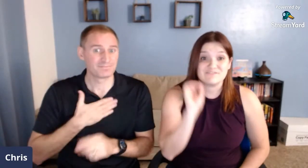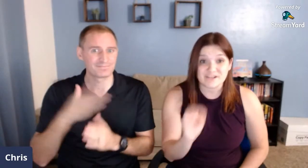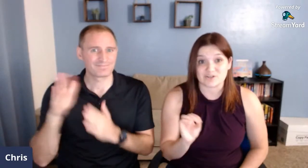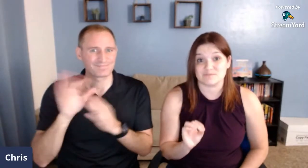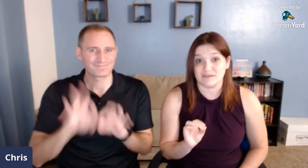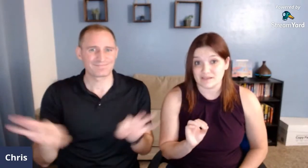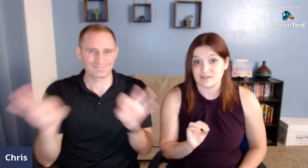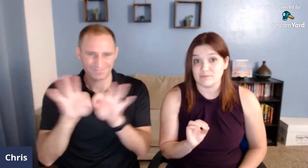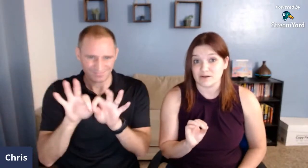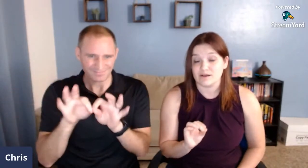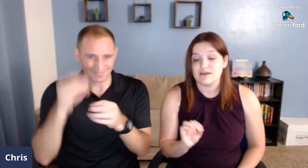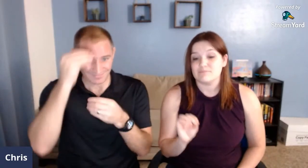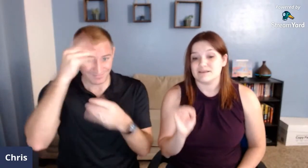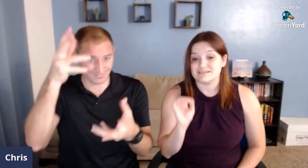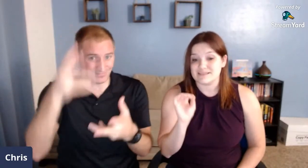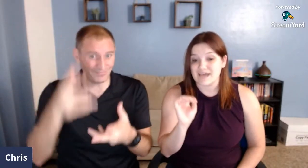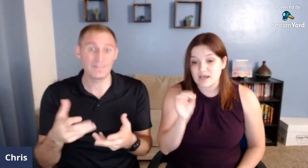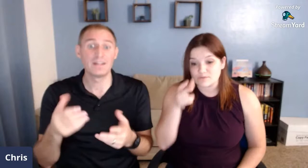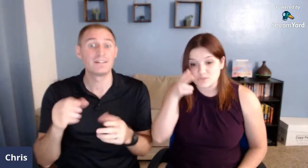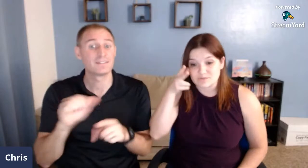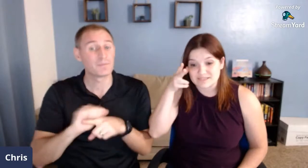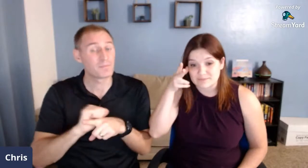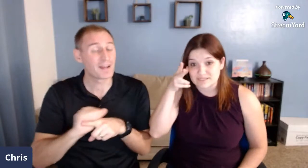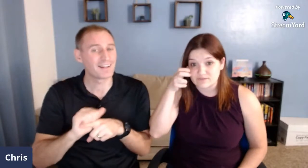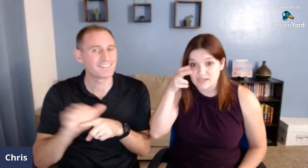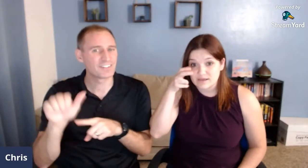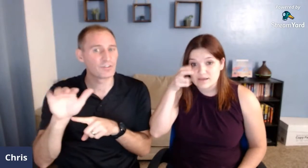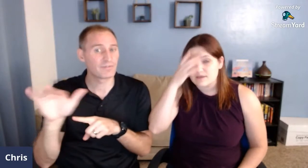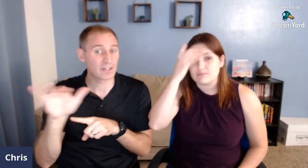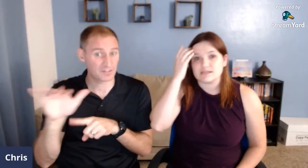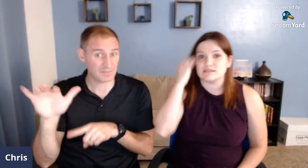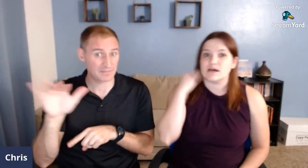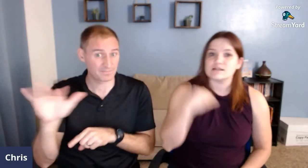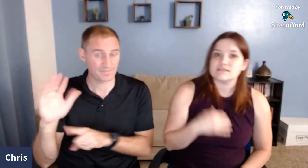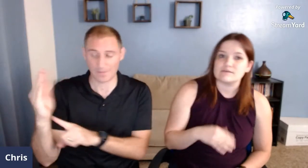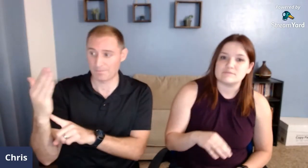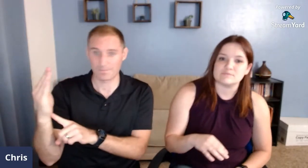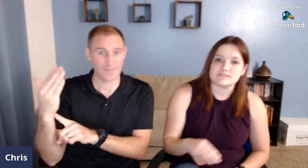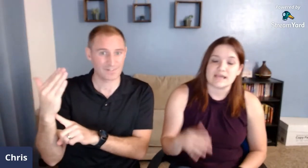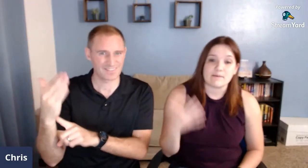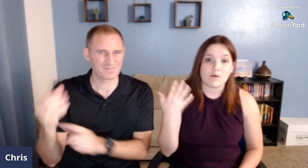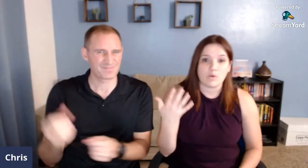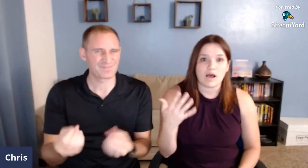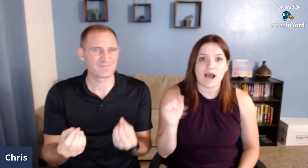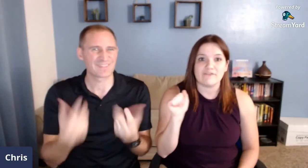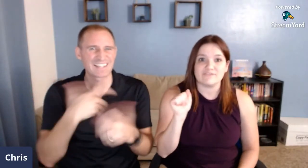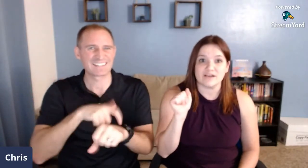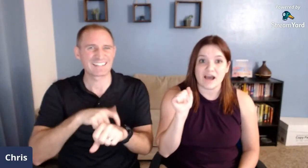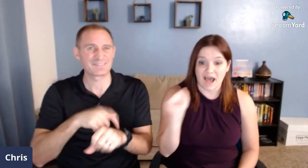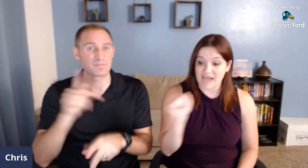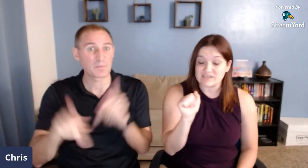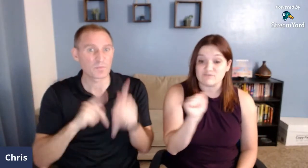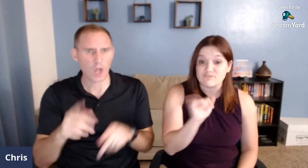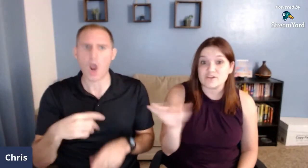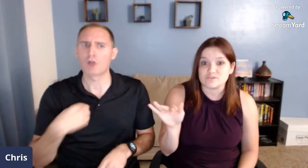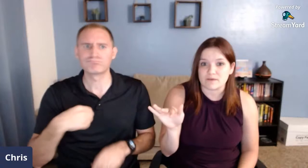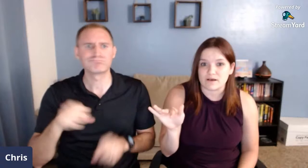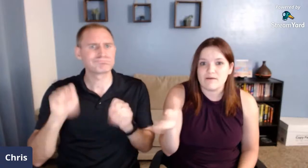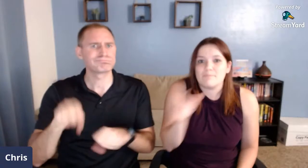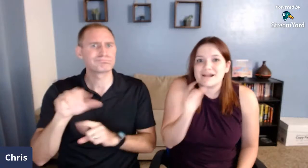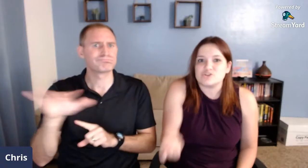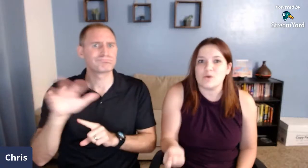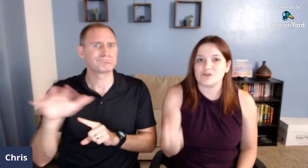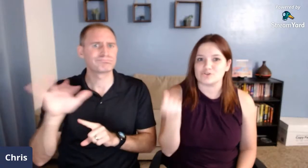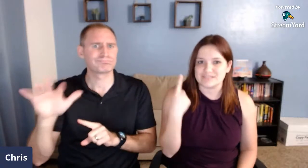practice finger spelling in the mirror, because that helps your receptivity. Because a lot of times people say, well, I can